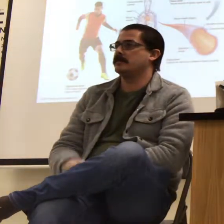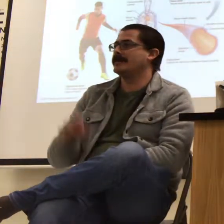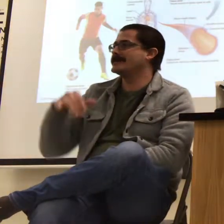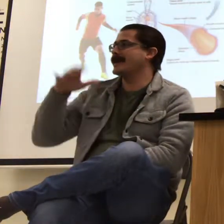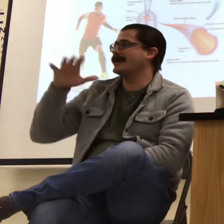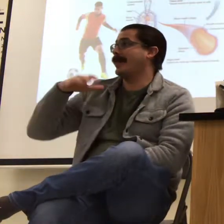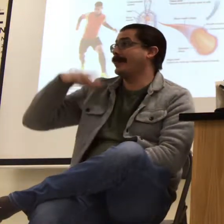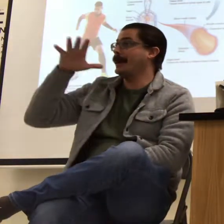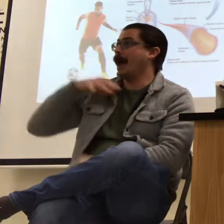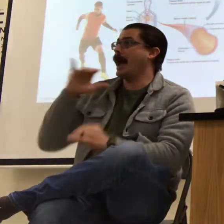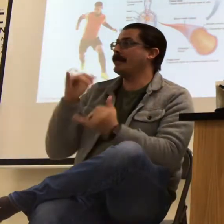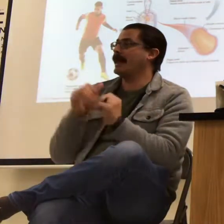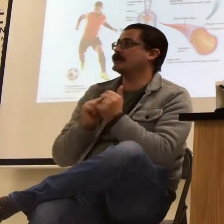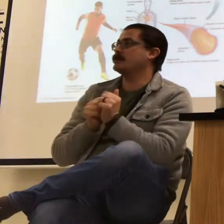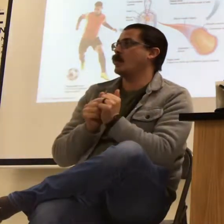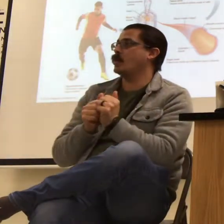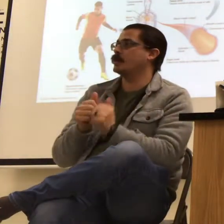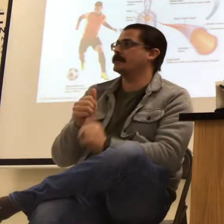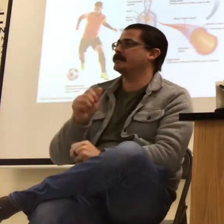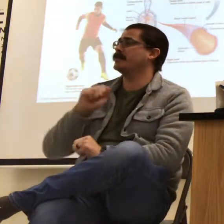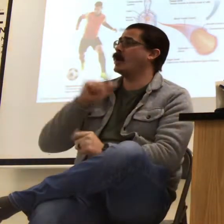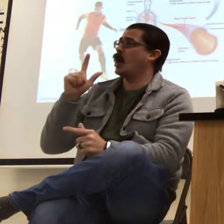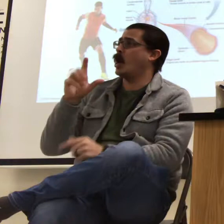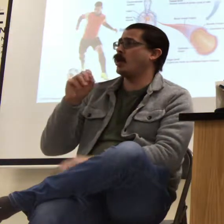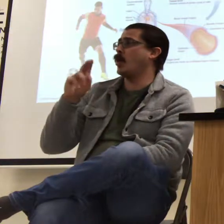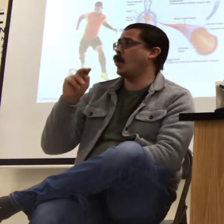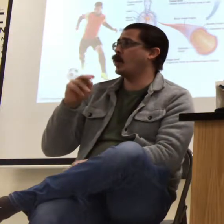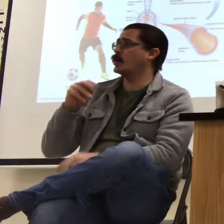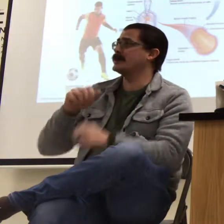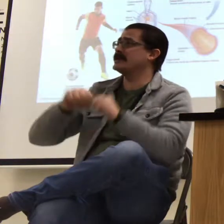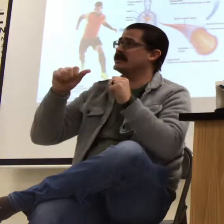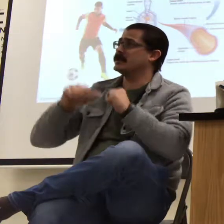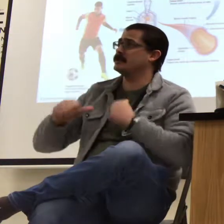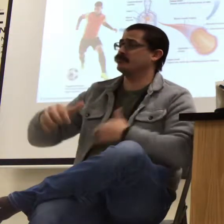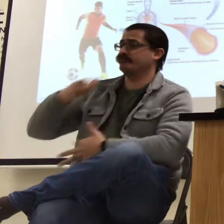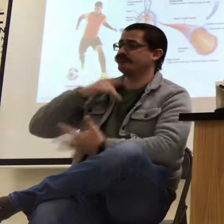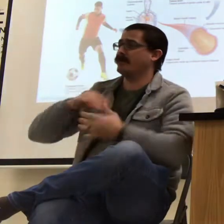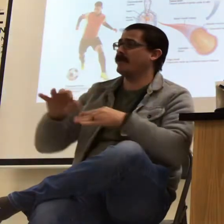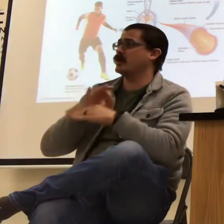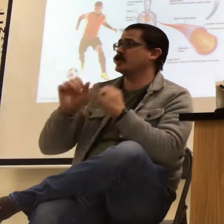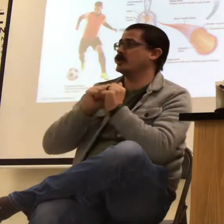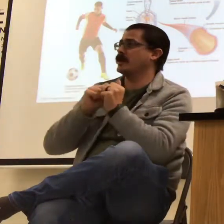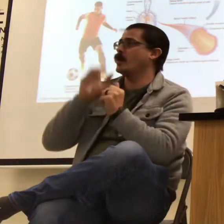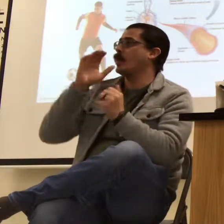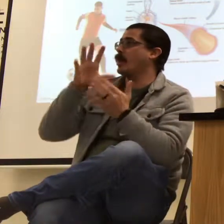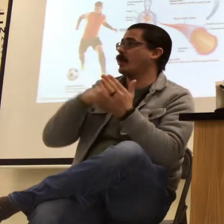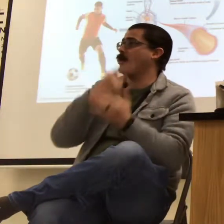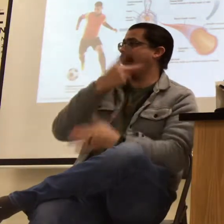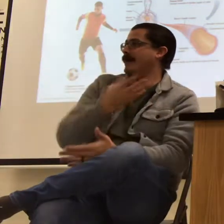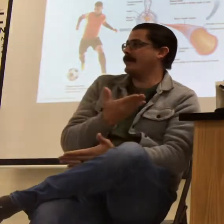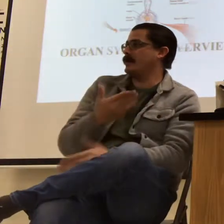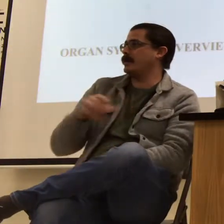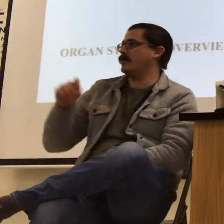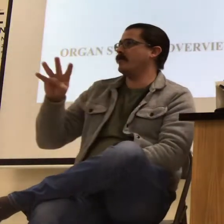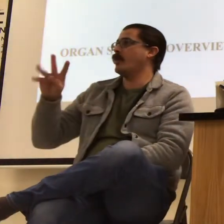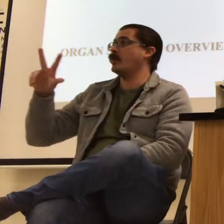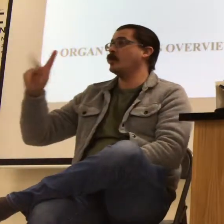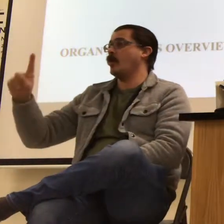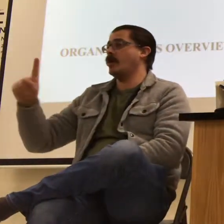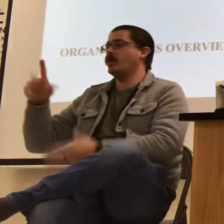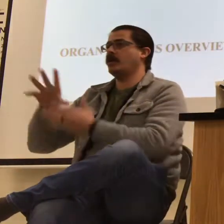sports. All the organ systems work together. We'll learn half here in 430. You'll learn the other half